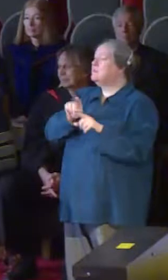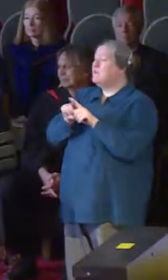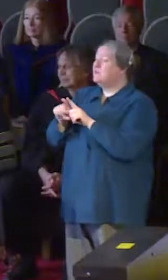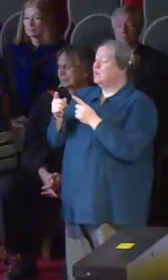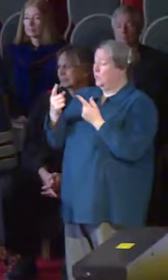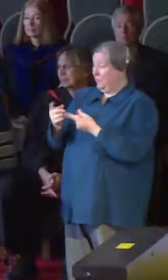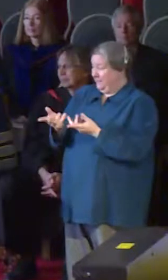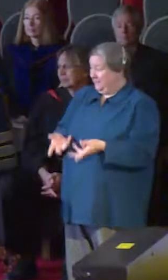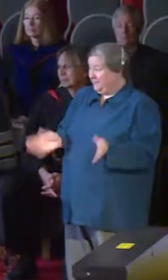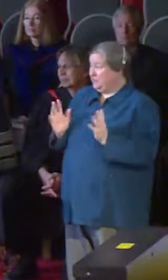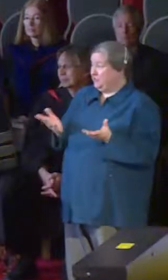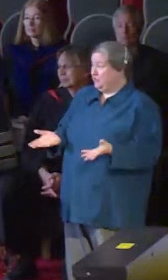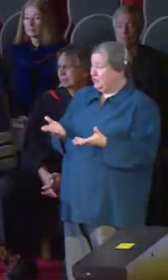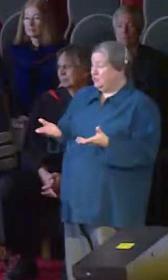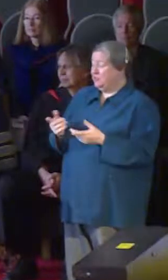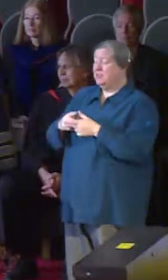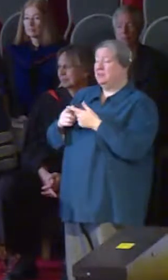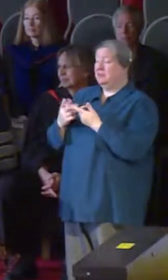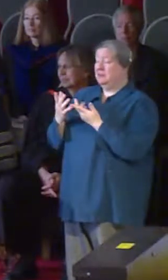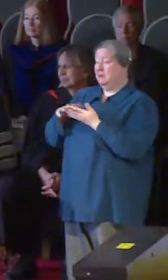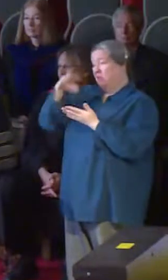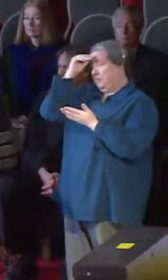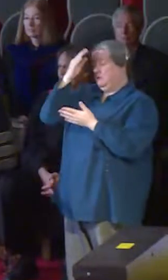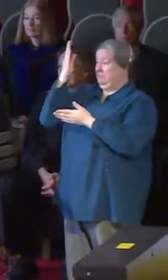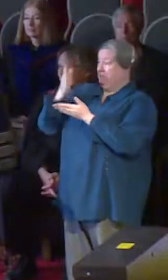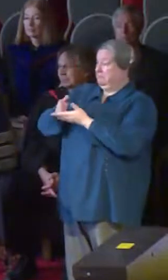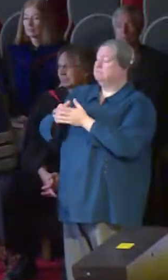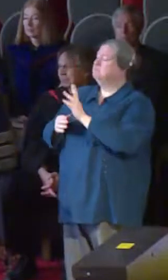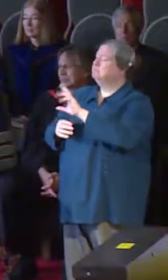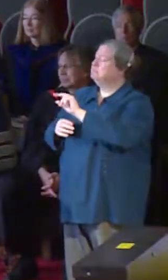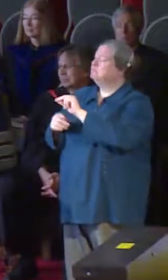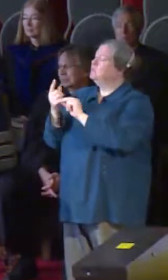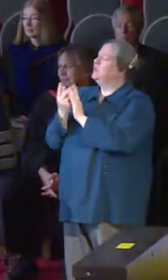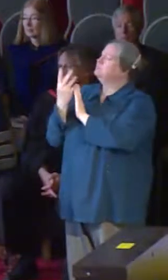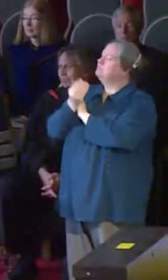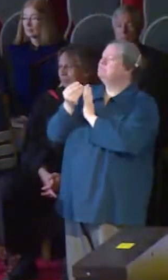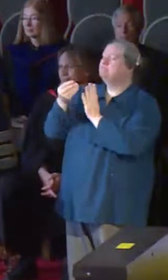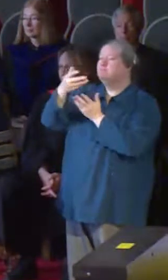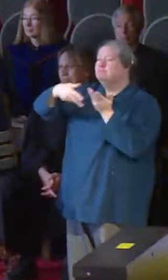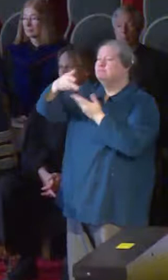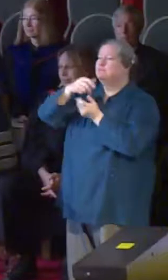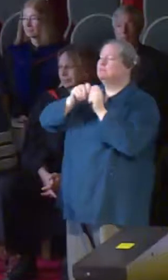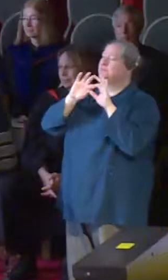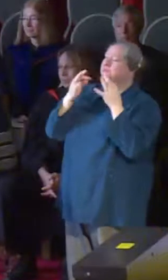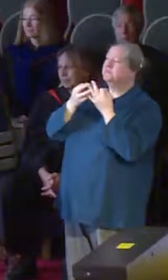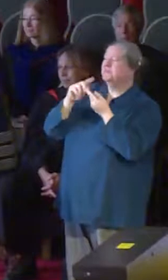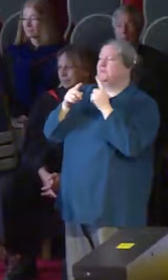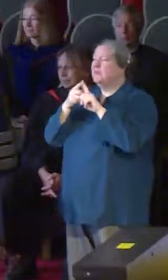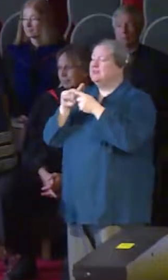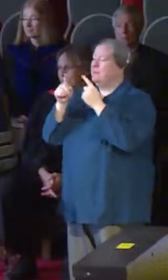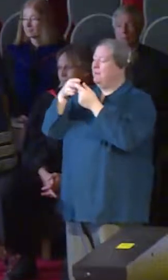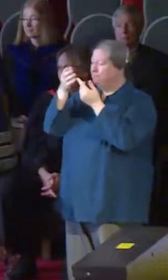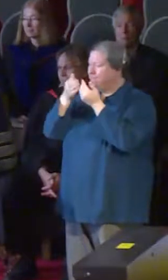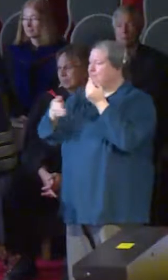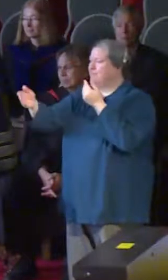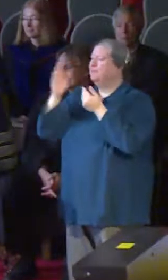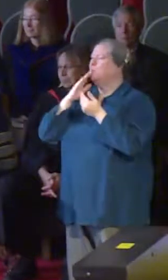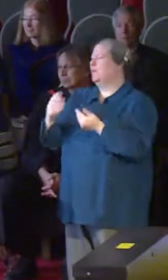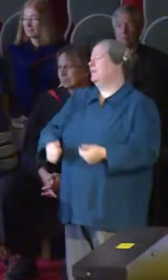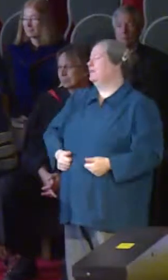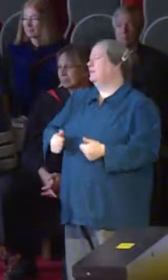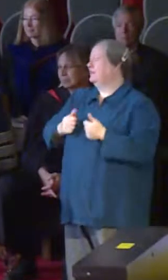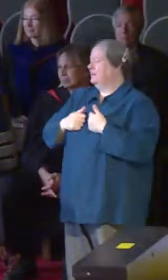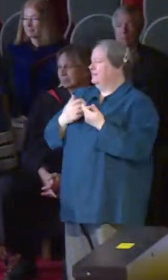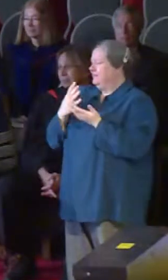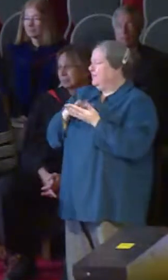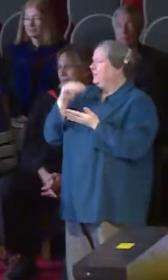room and enjoy the company of your friends and family today. Today is just the beginning of a lifelong learning